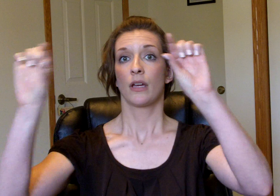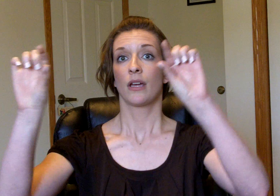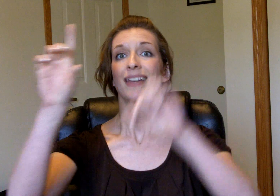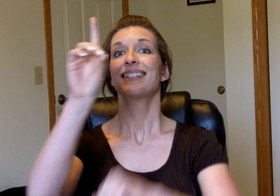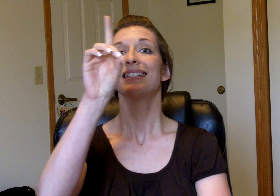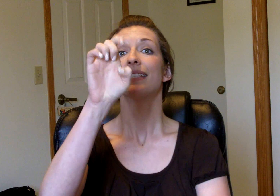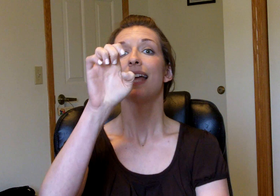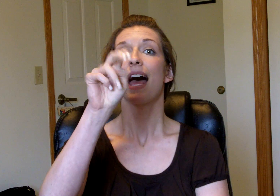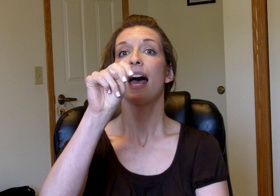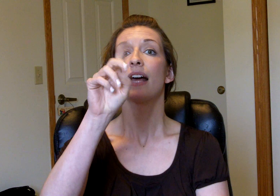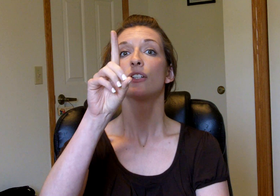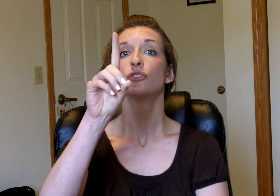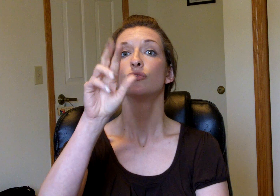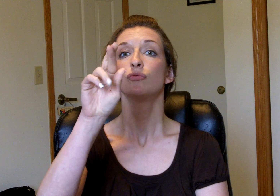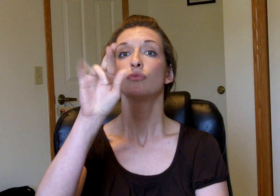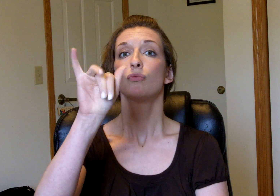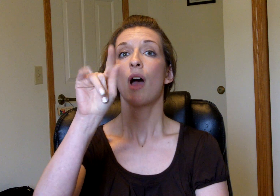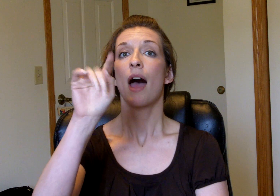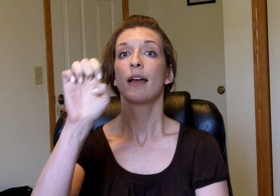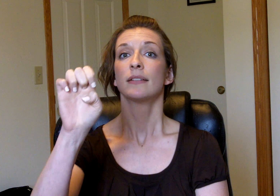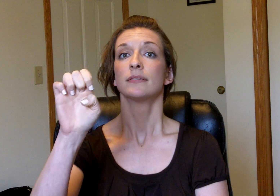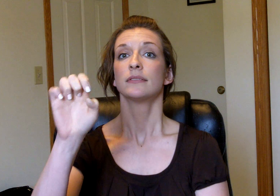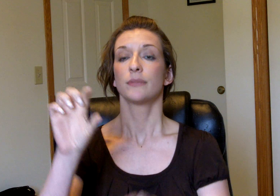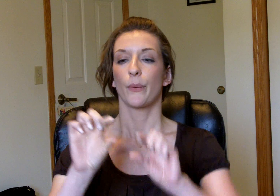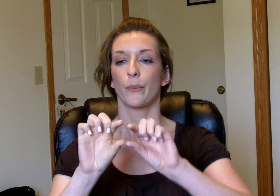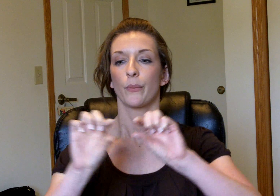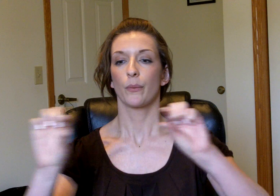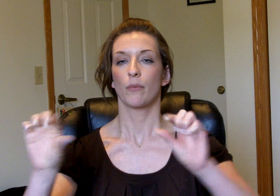In the middle of the arrow, put cell body.